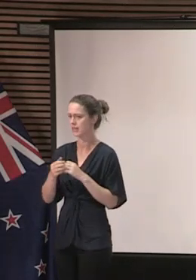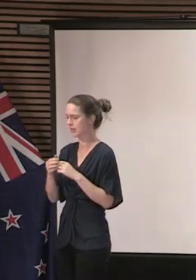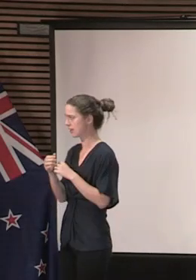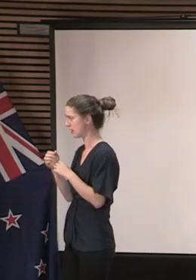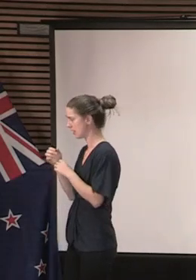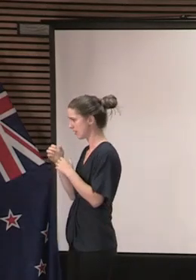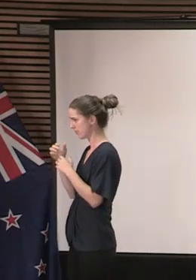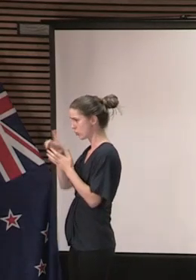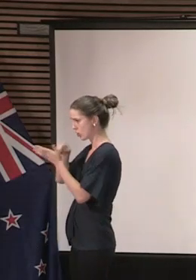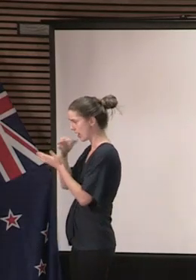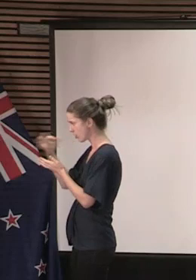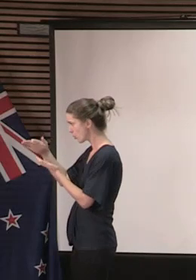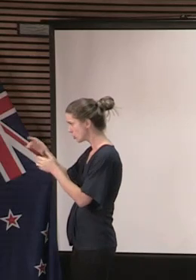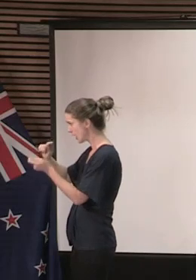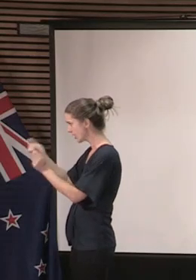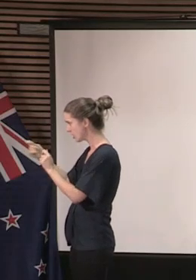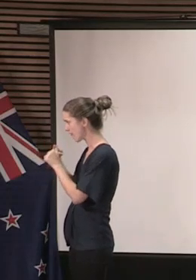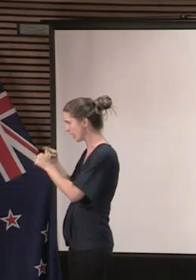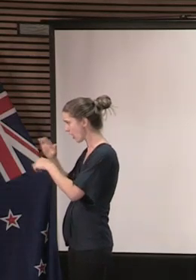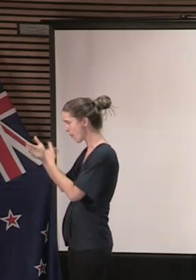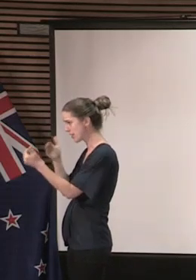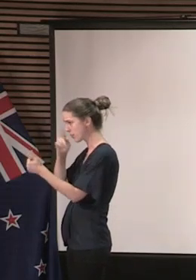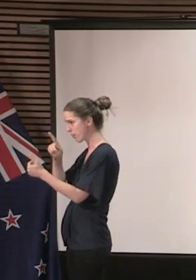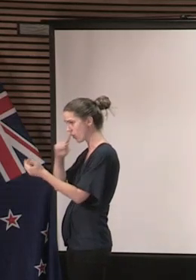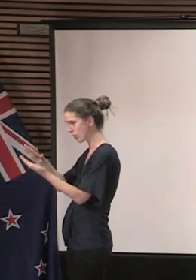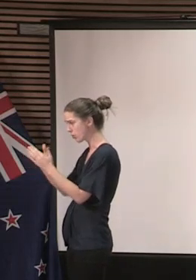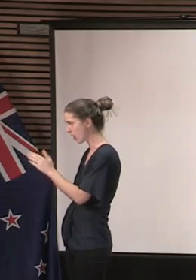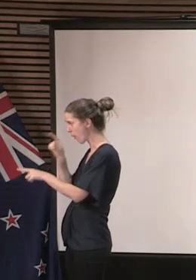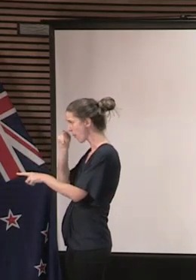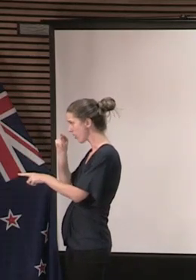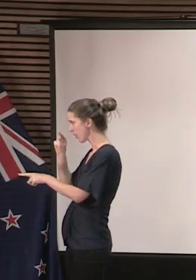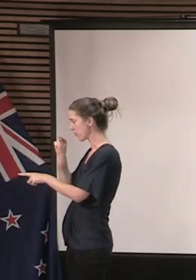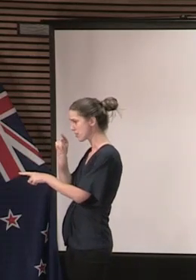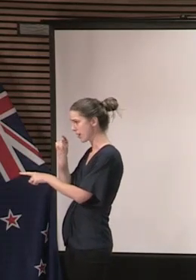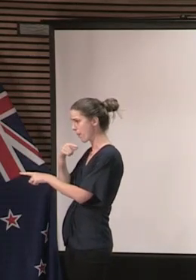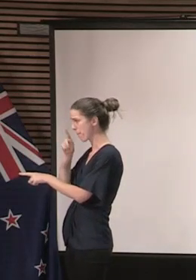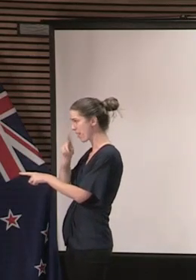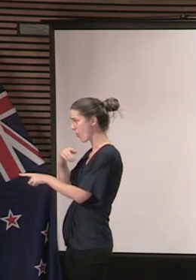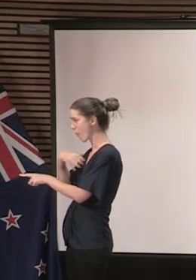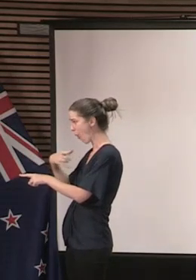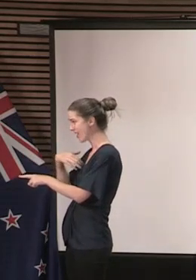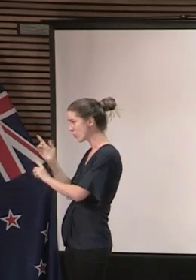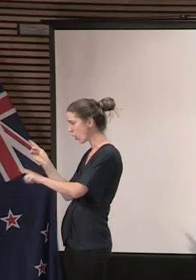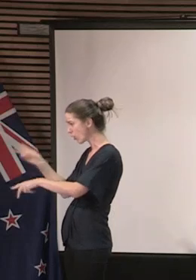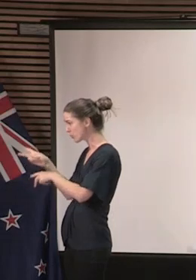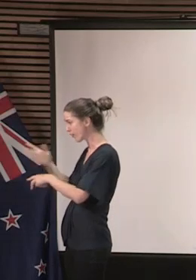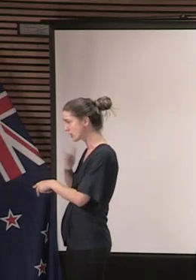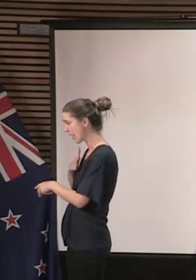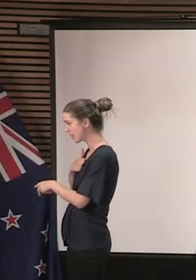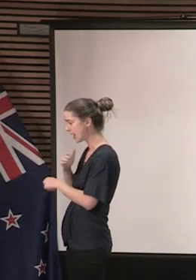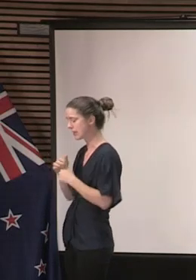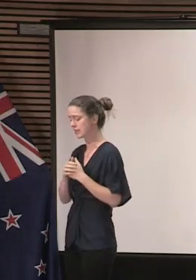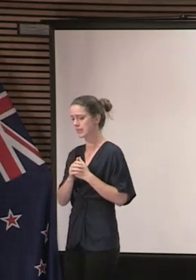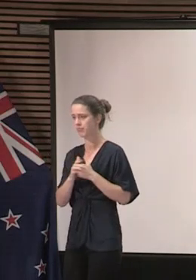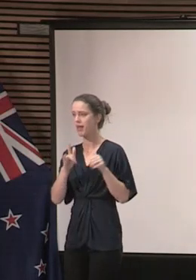the advice for how you manage people within the community? Are you going to maybe more regularly put people in hospital just to be safe? Well, I've asked for